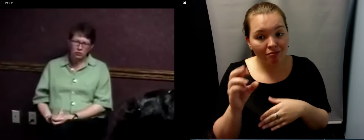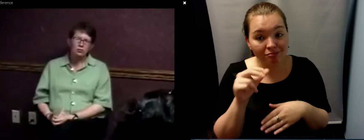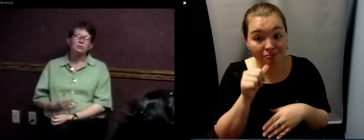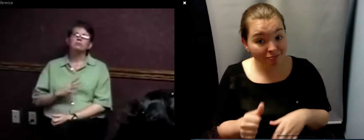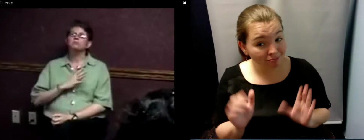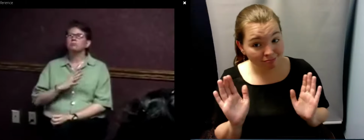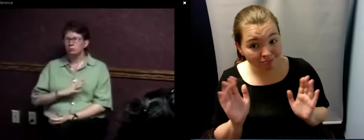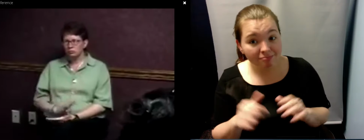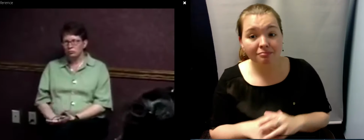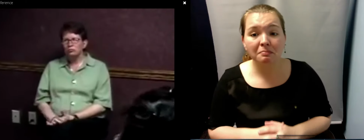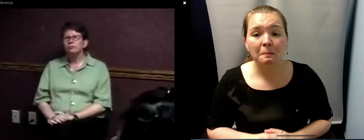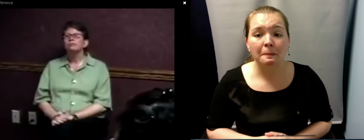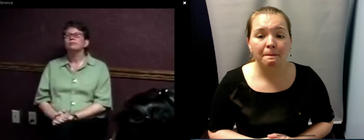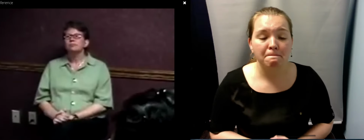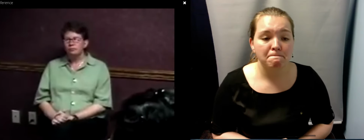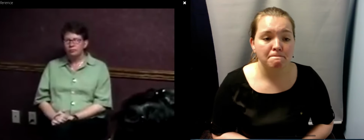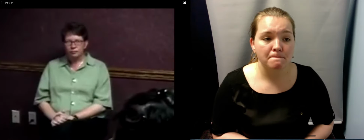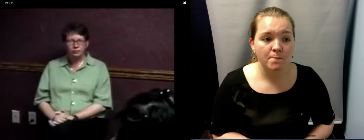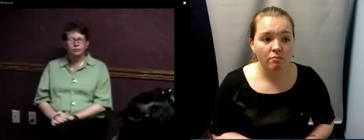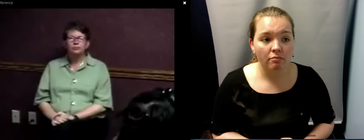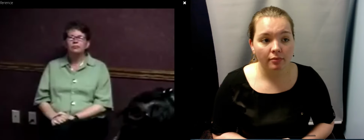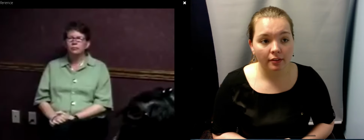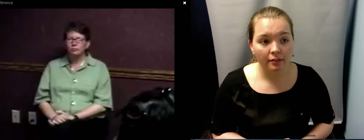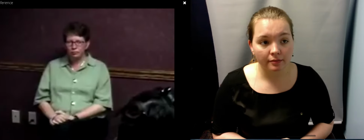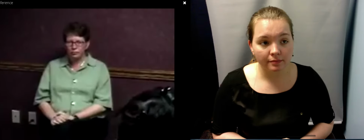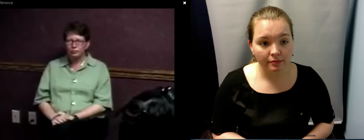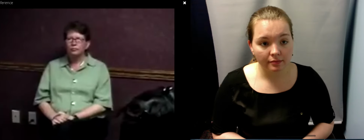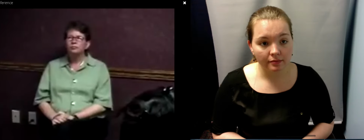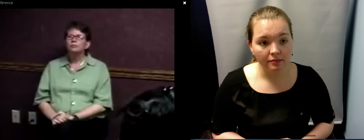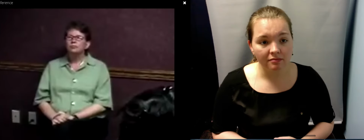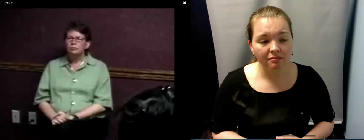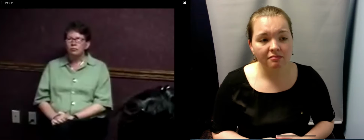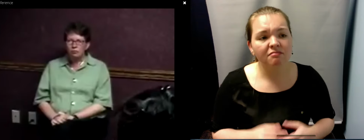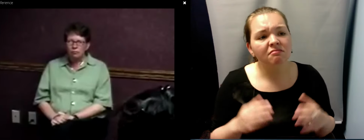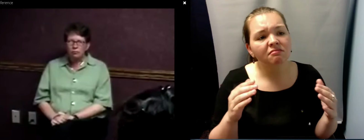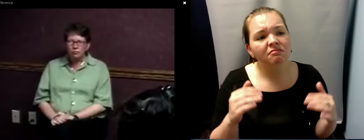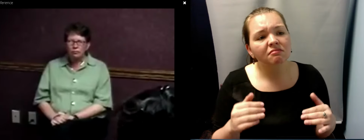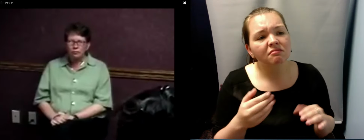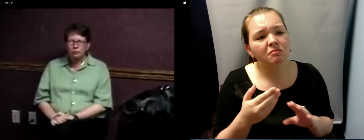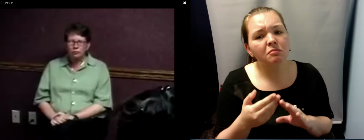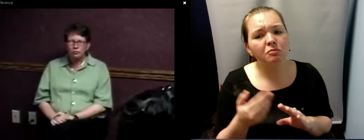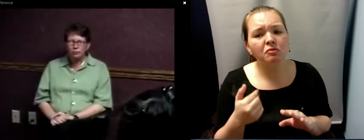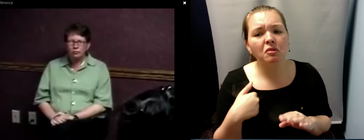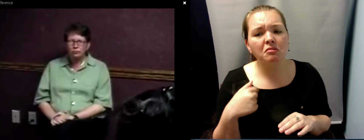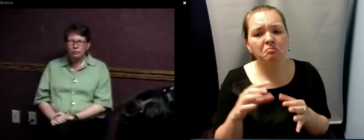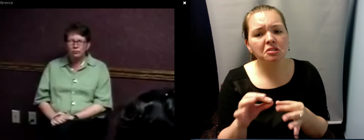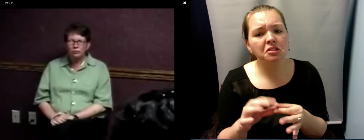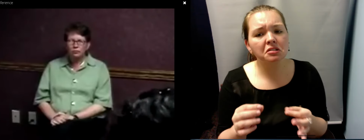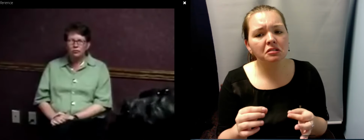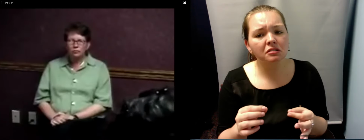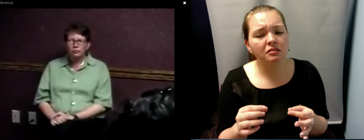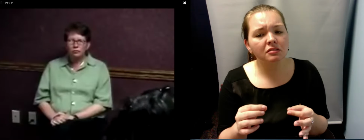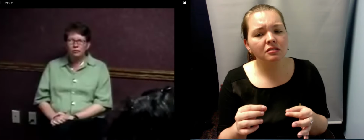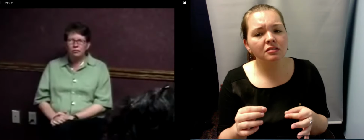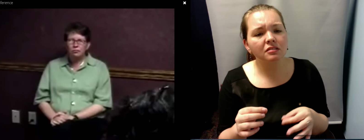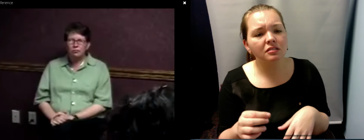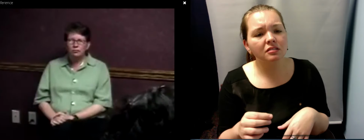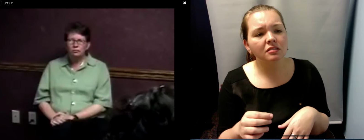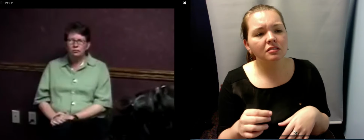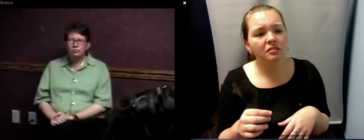signing. But I did want to comment on your earlier point about whether or not during those